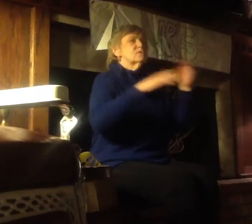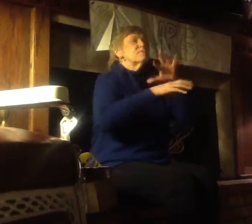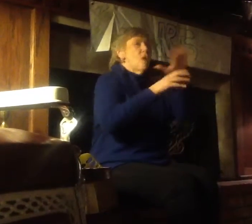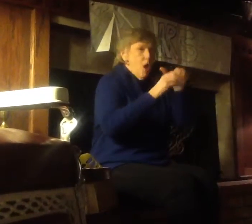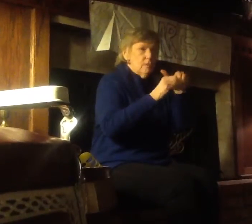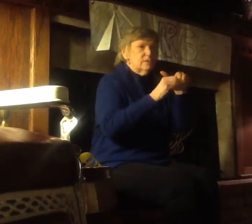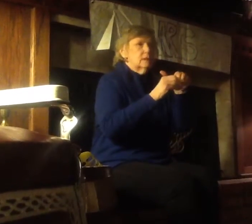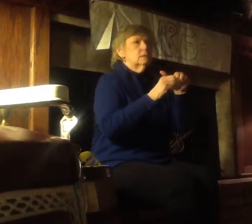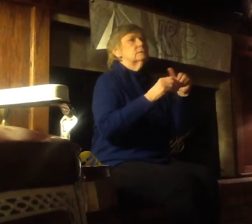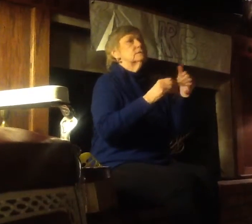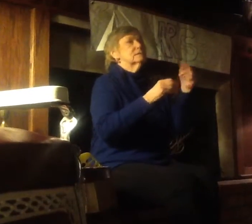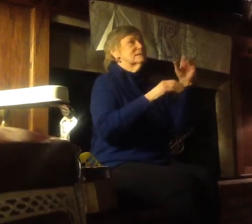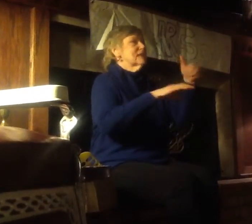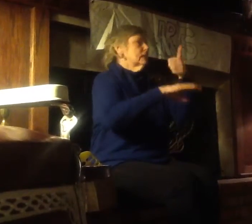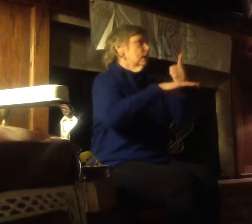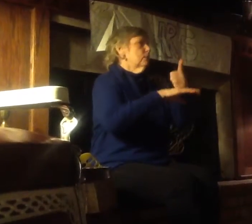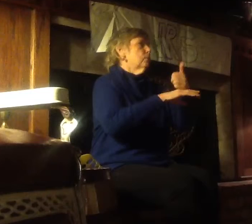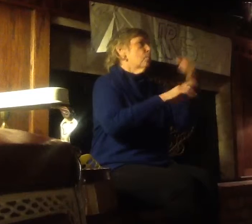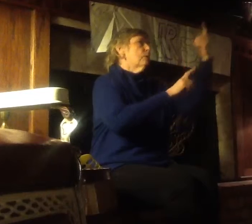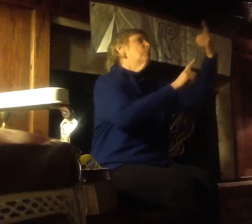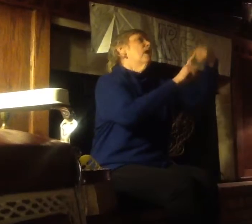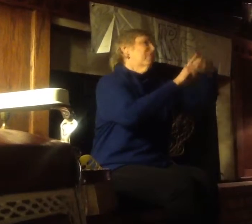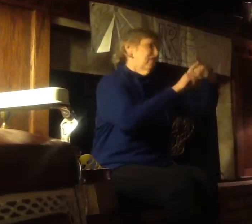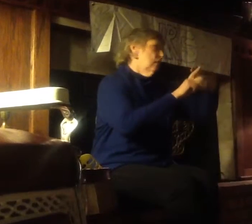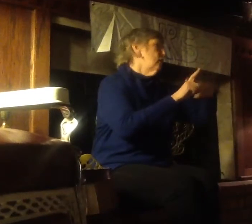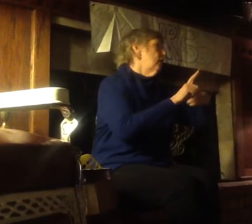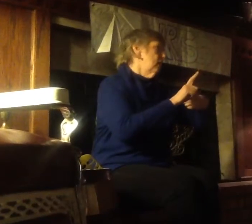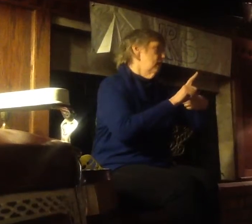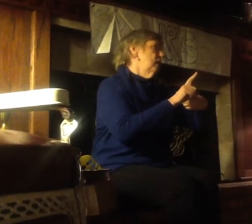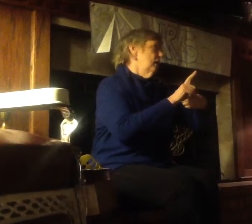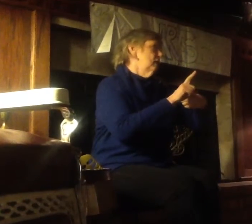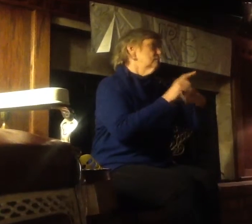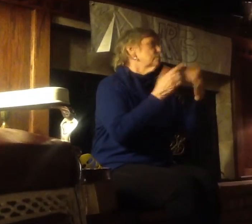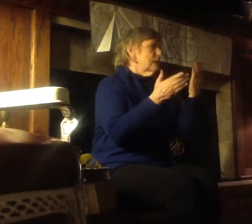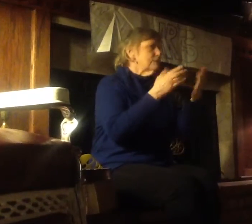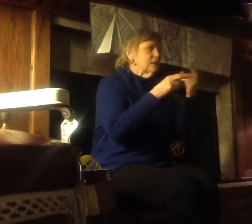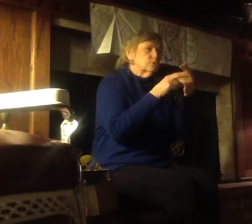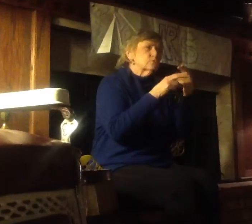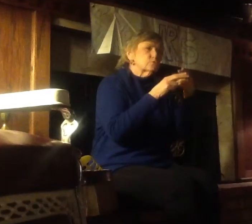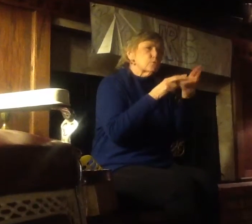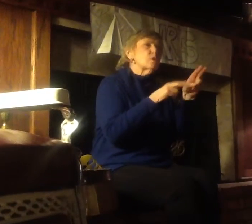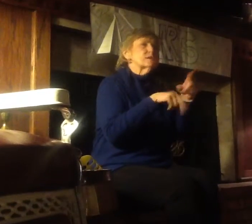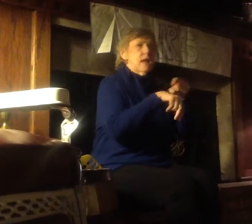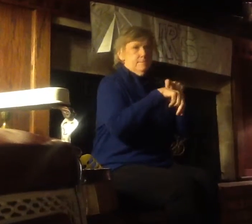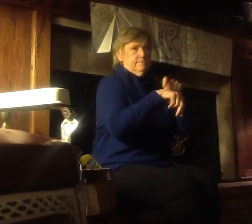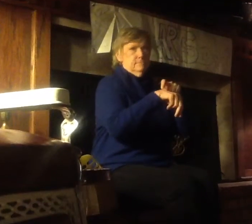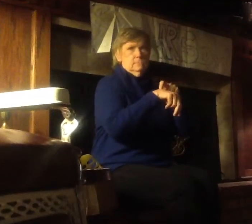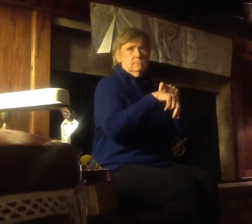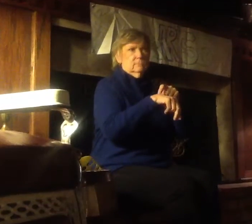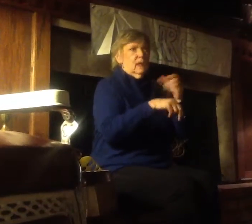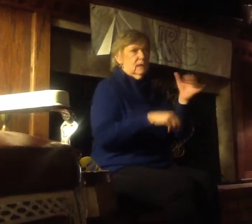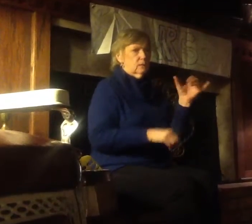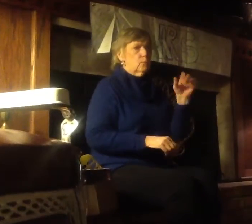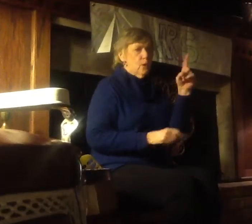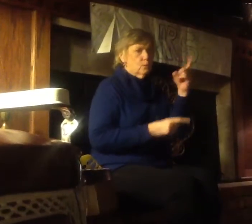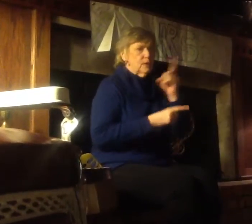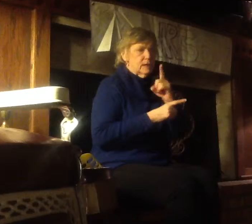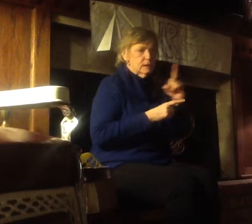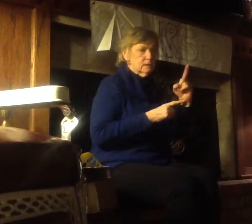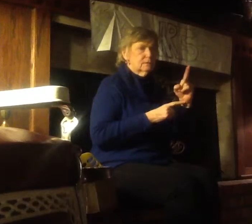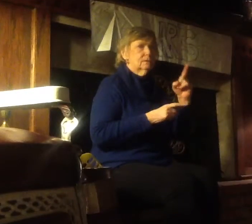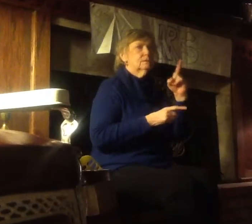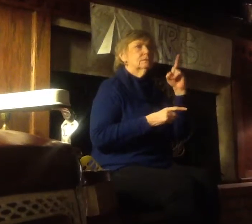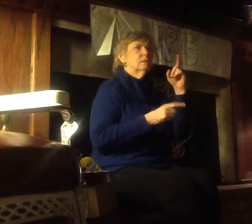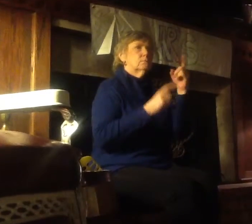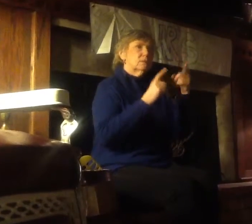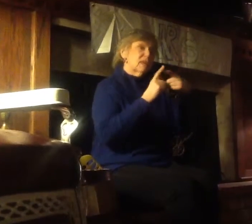too much involved in setting up 1 month. So maybe short time, like 1